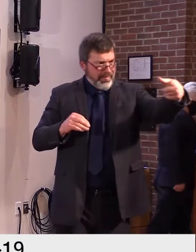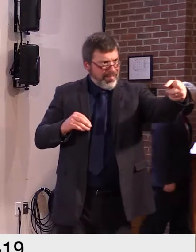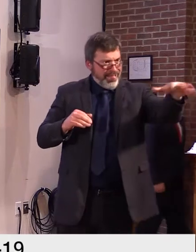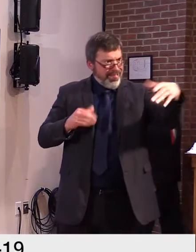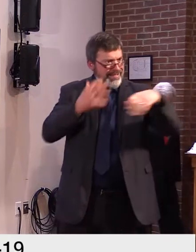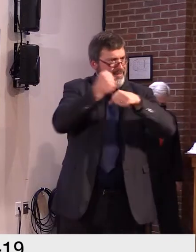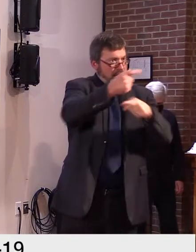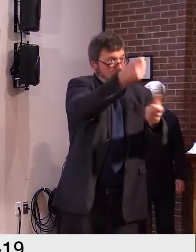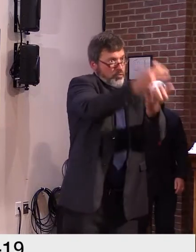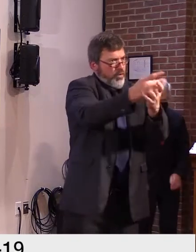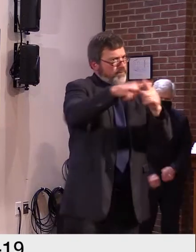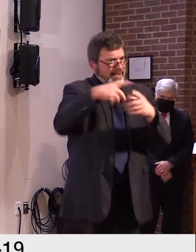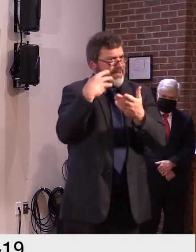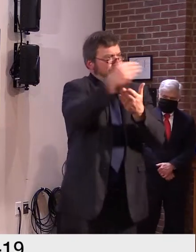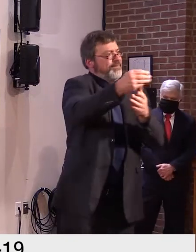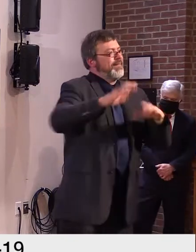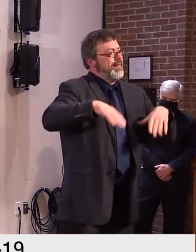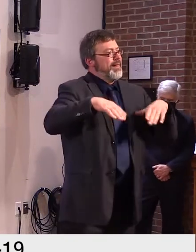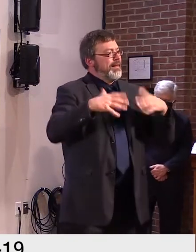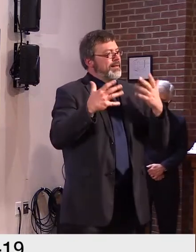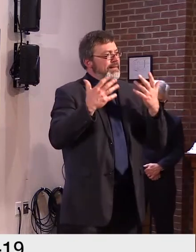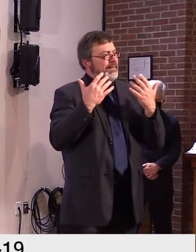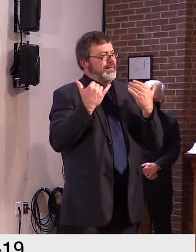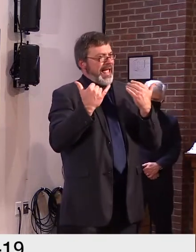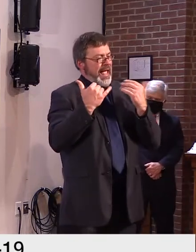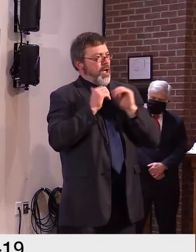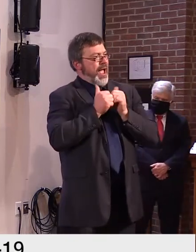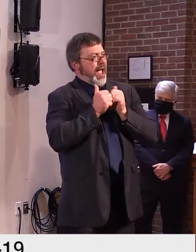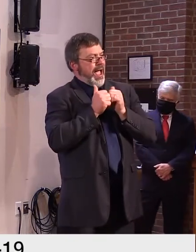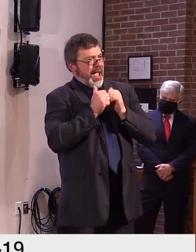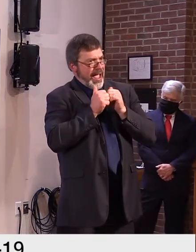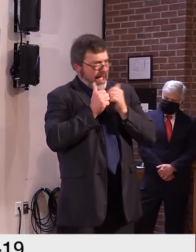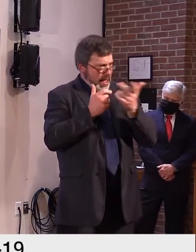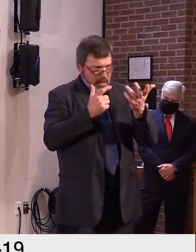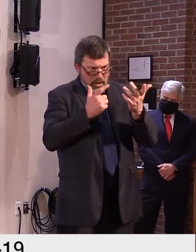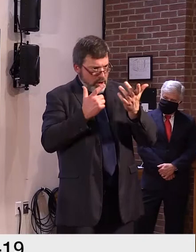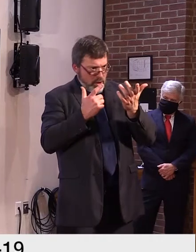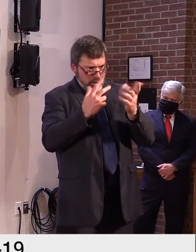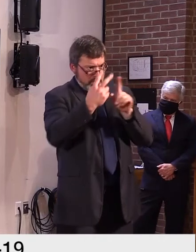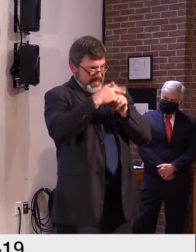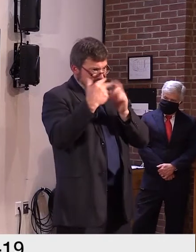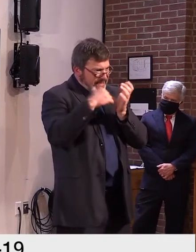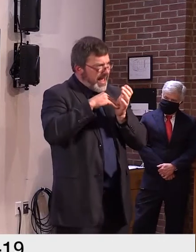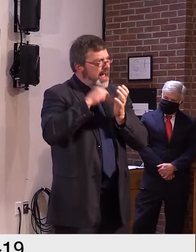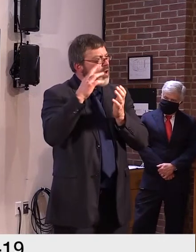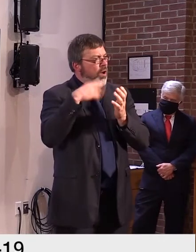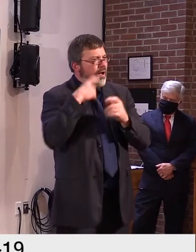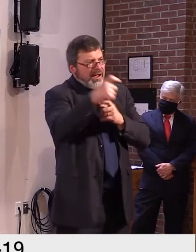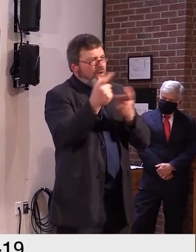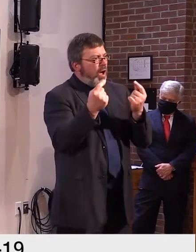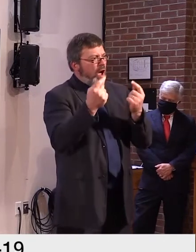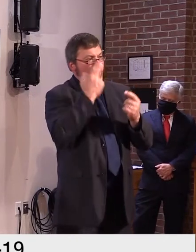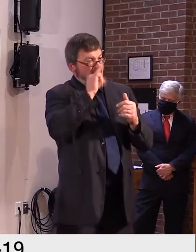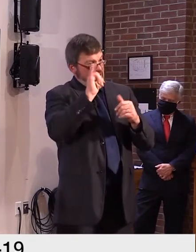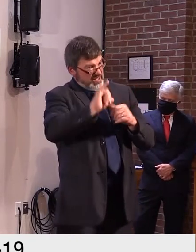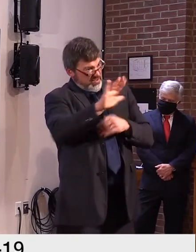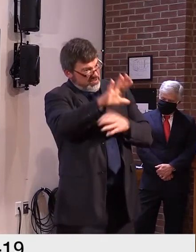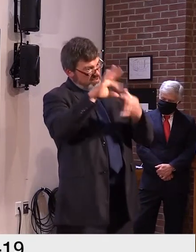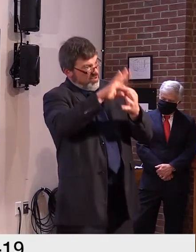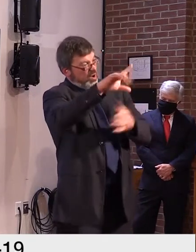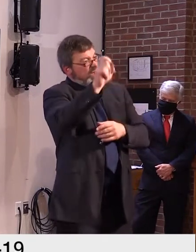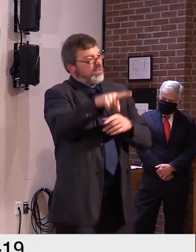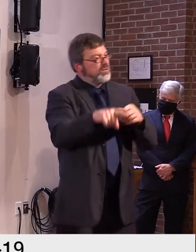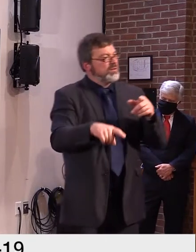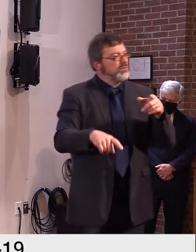wondering when and how they might get money out of the second round? Is that your question? My question is, no, businesses that